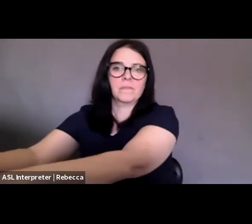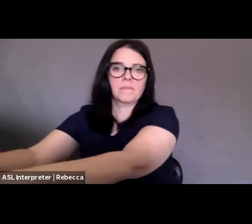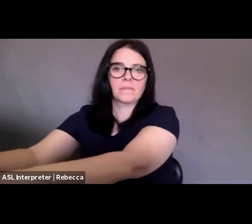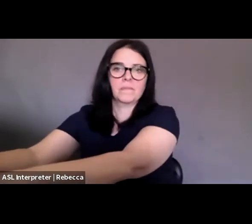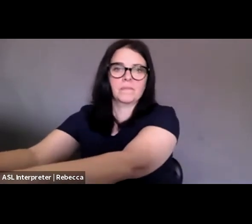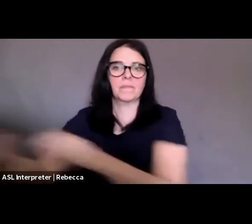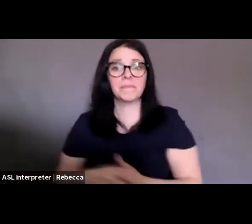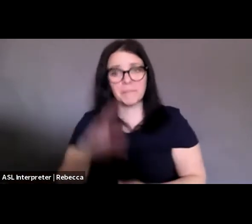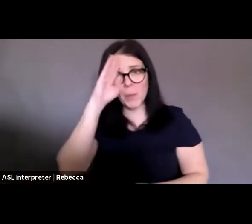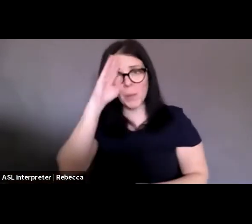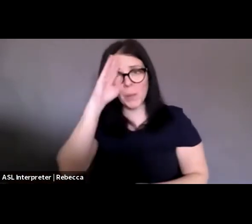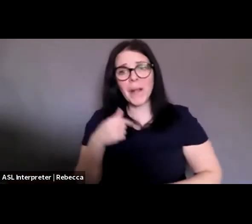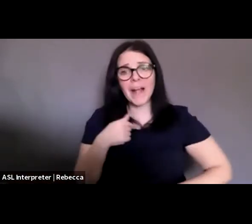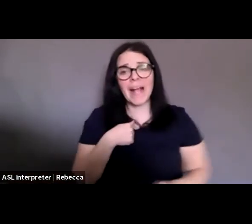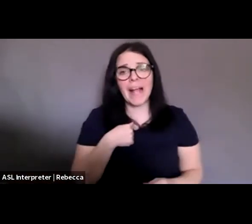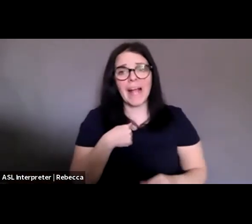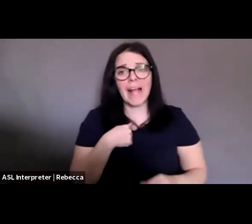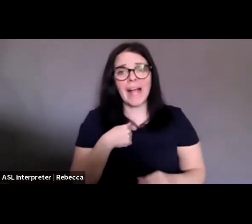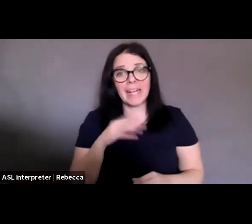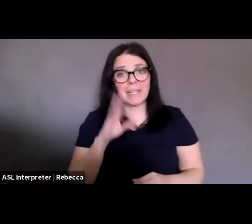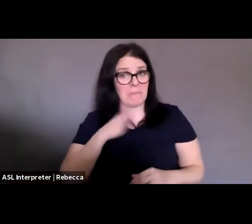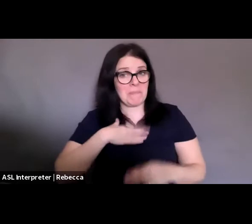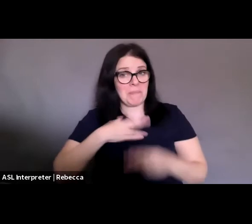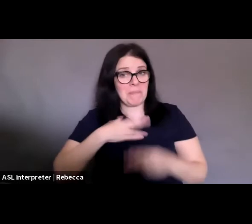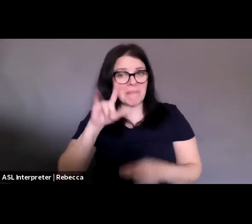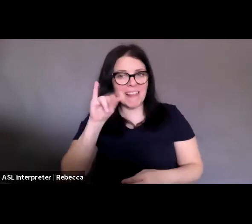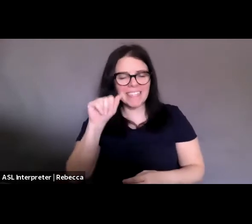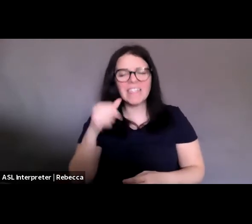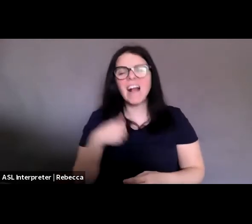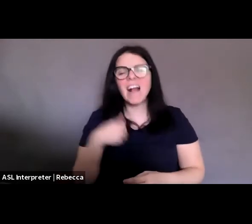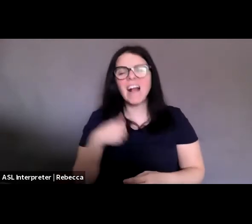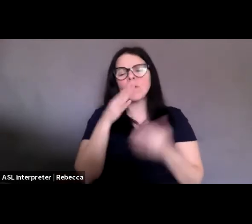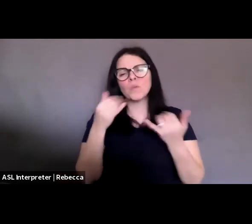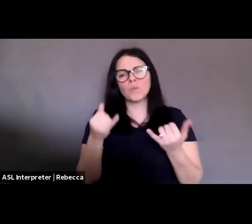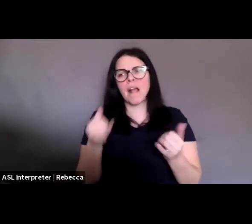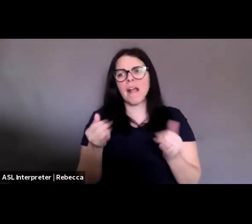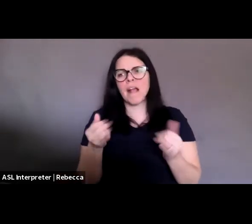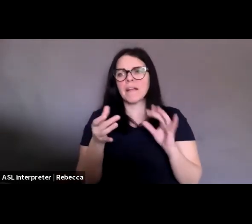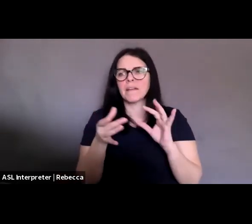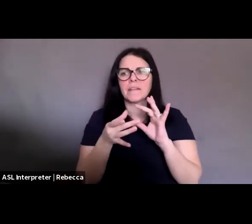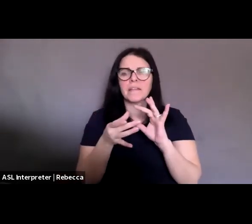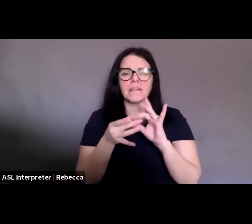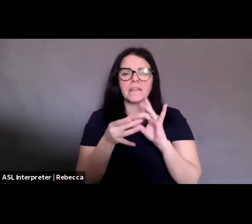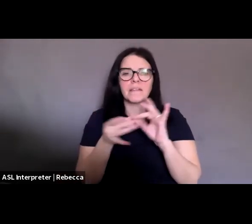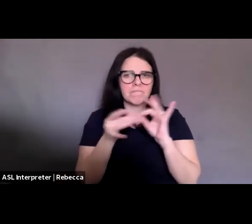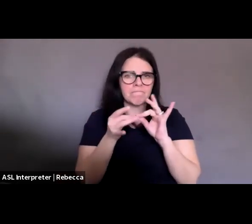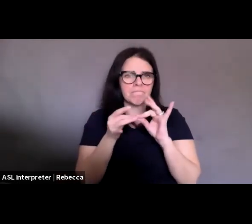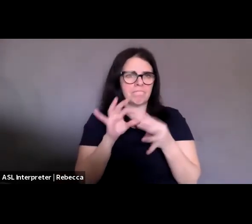Hi, my name's Linda. I'm going to speak to you today about the misuse